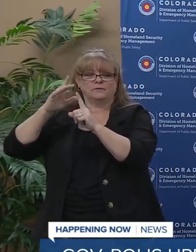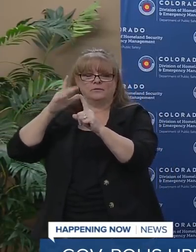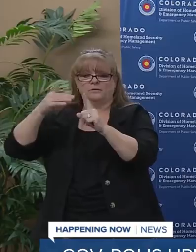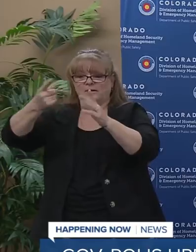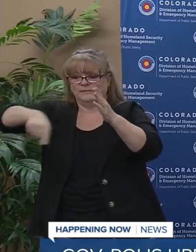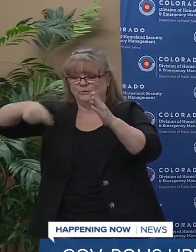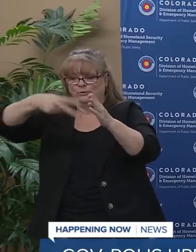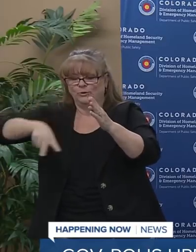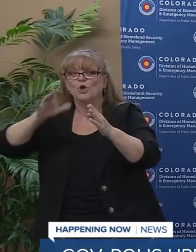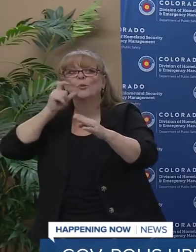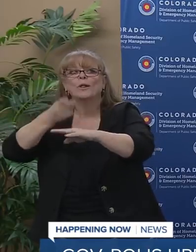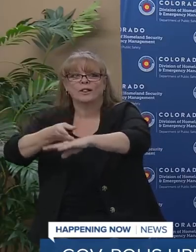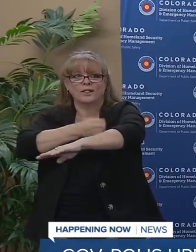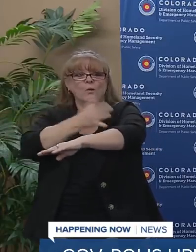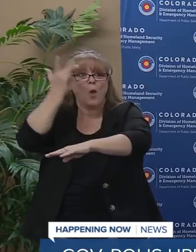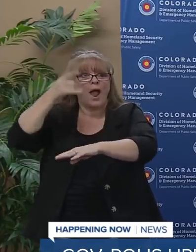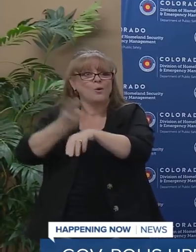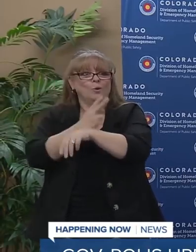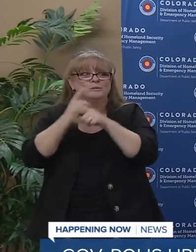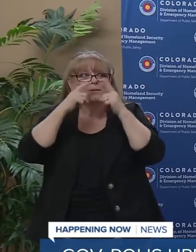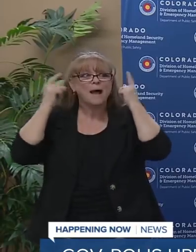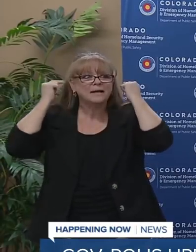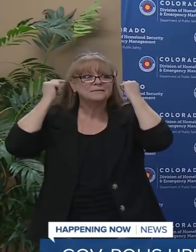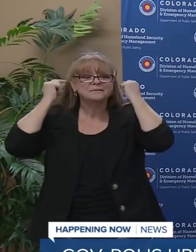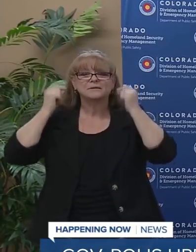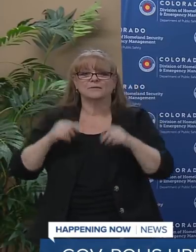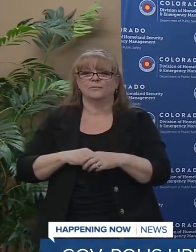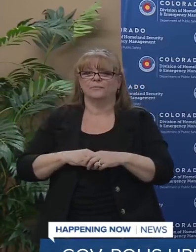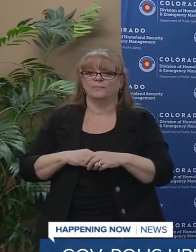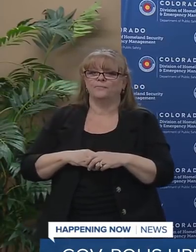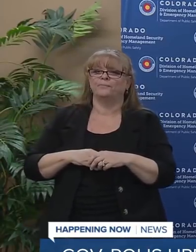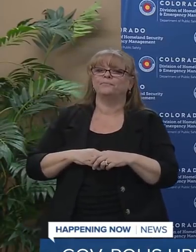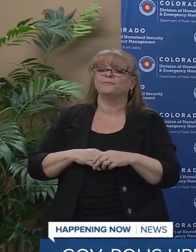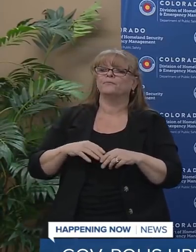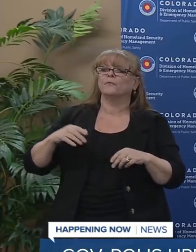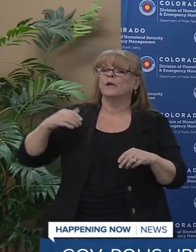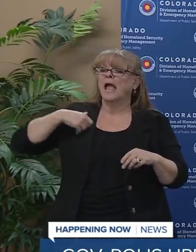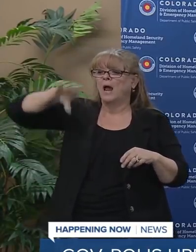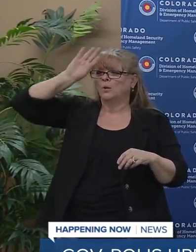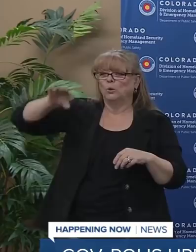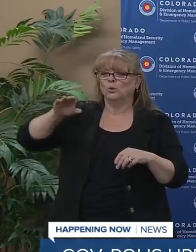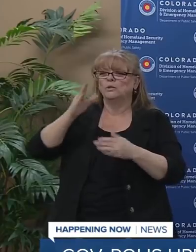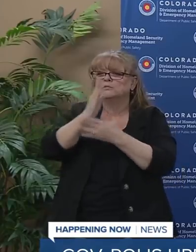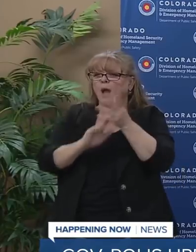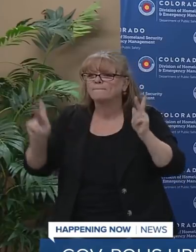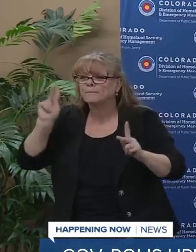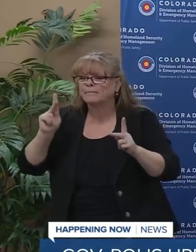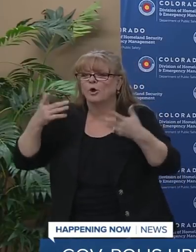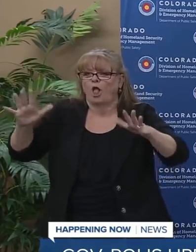incidences of folks who have contracted that. We wanna reassure their safety as well as ours.